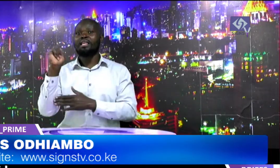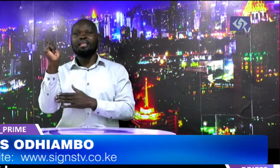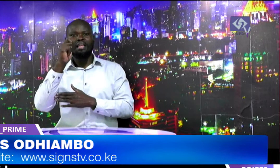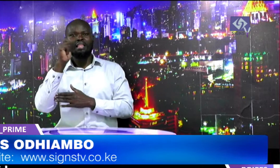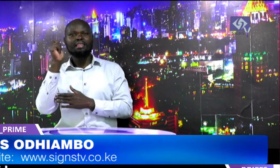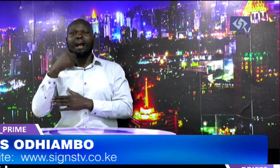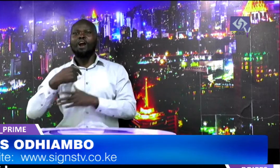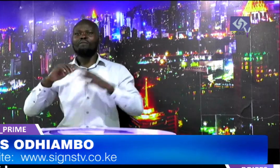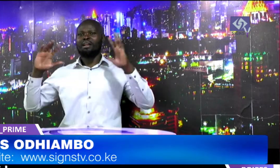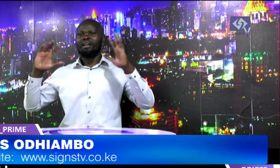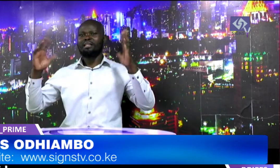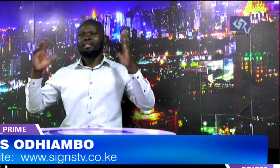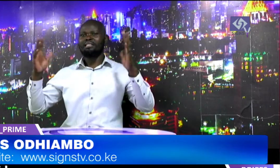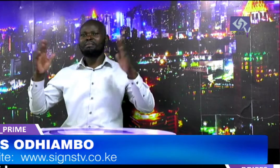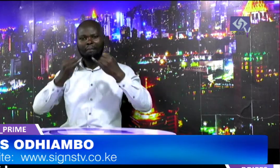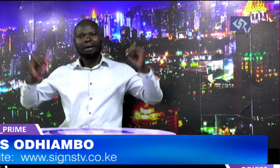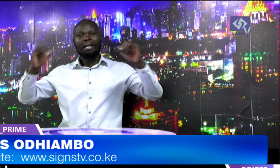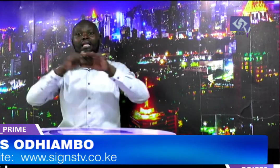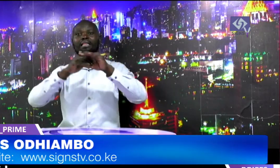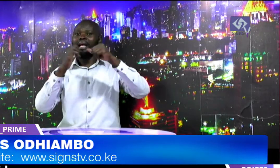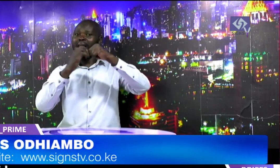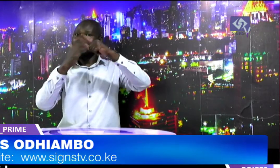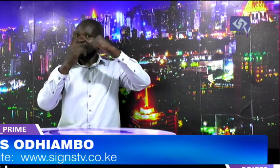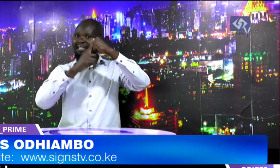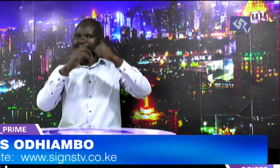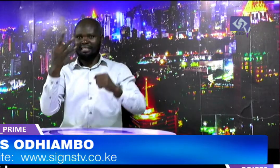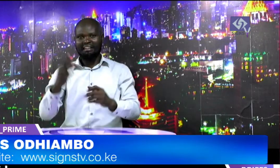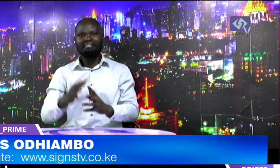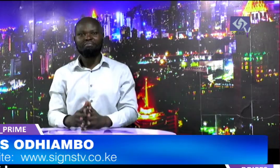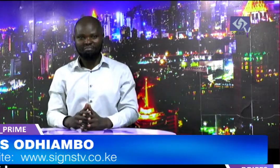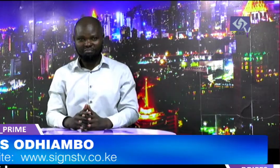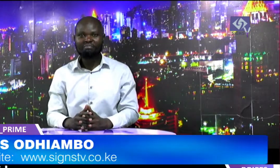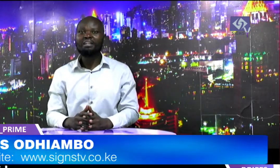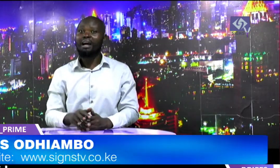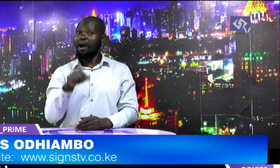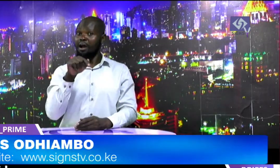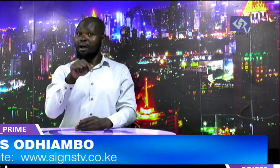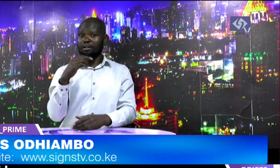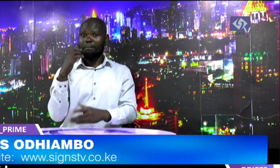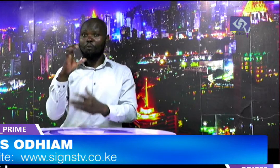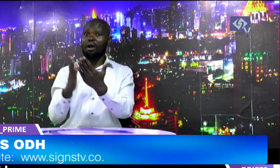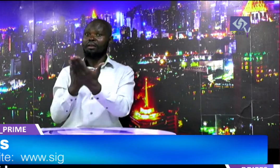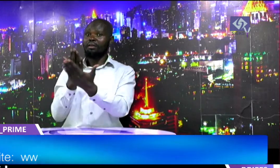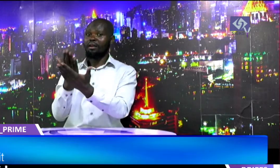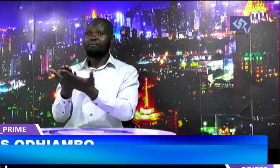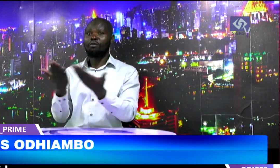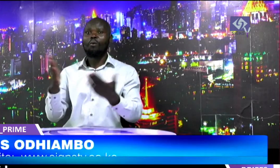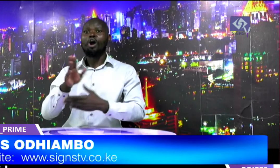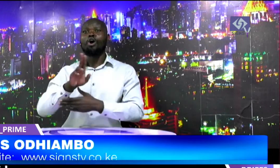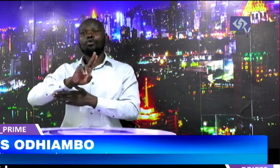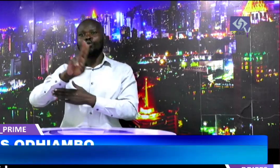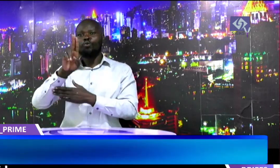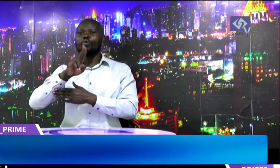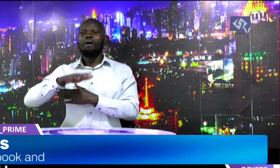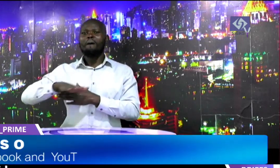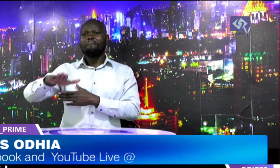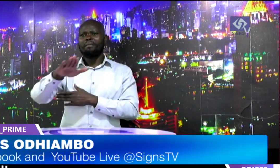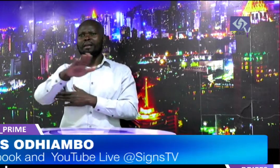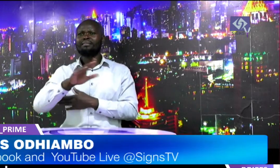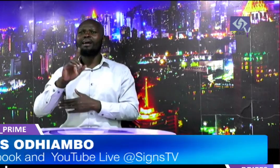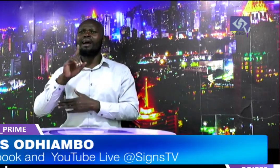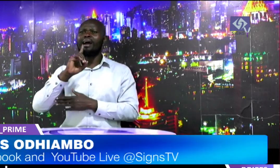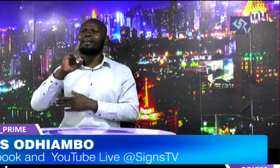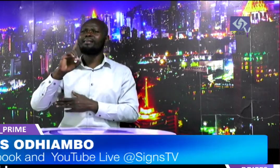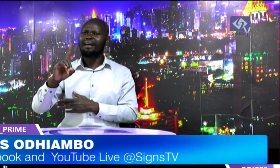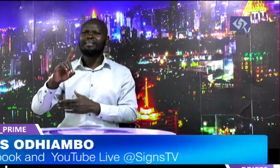of the UK's colonial past. King Charles III also visited Uhuru Gardens in Nairobi,